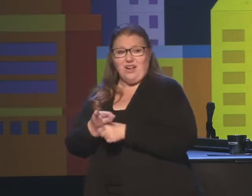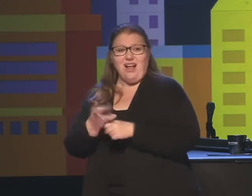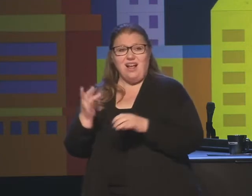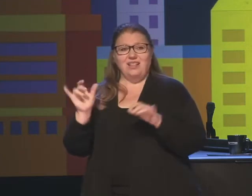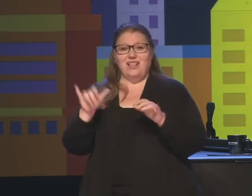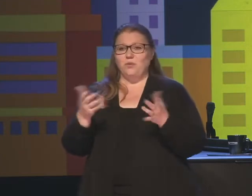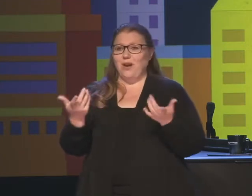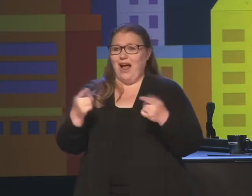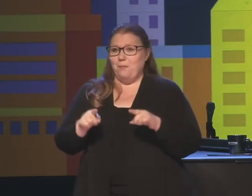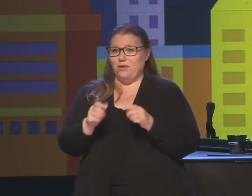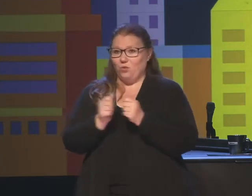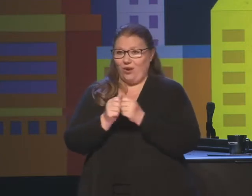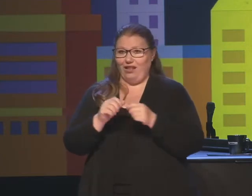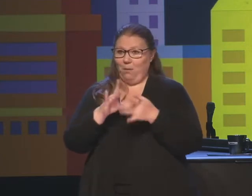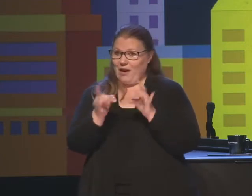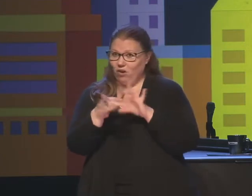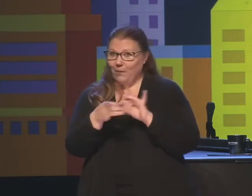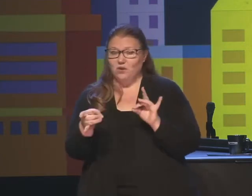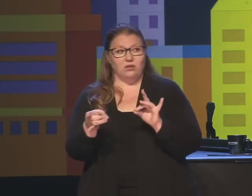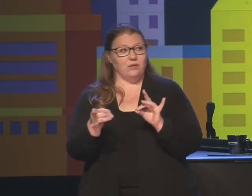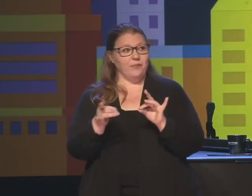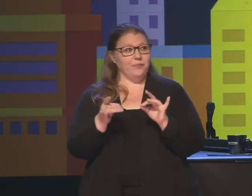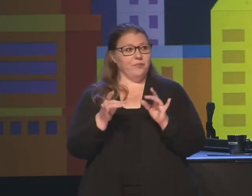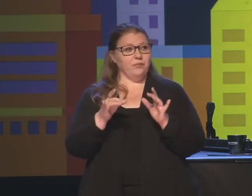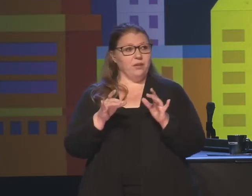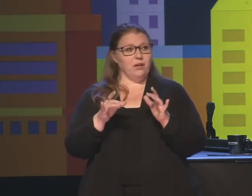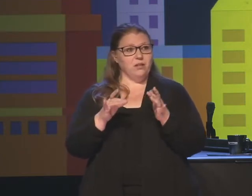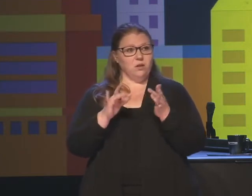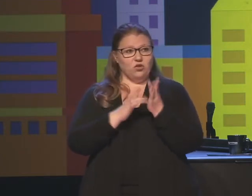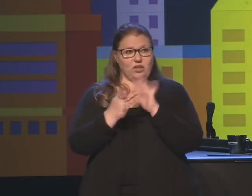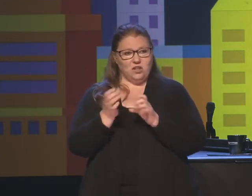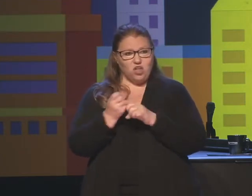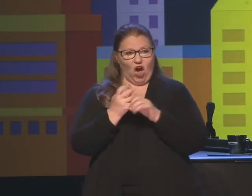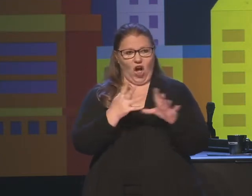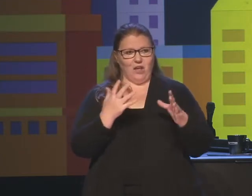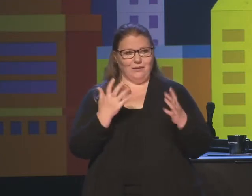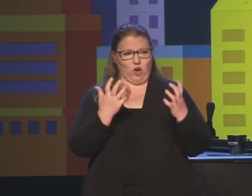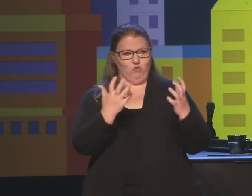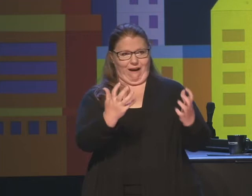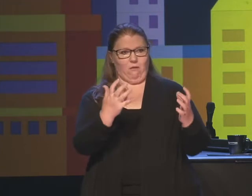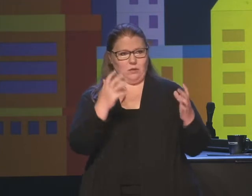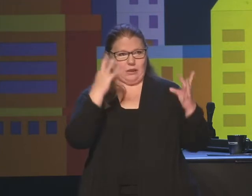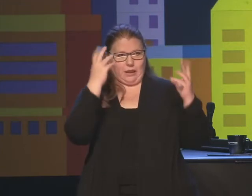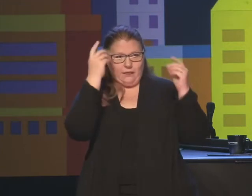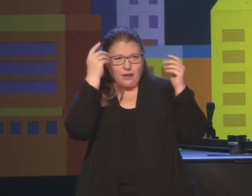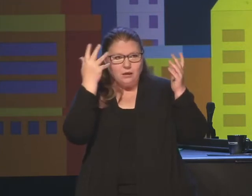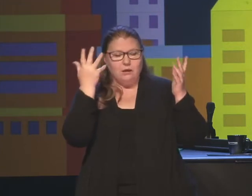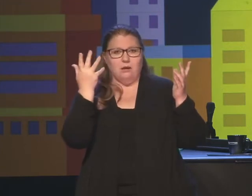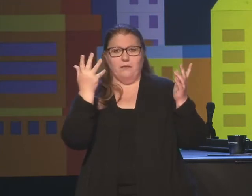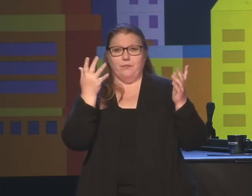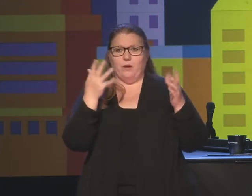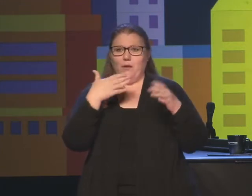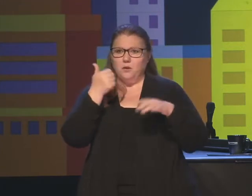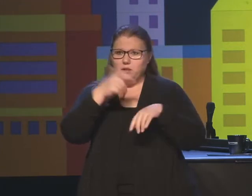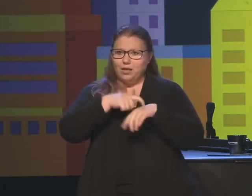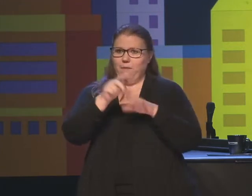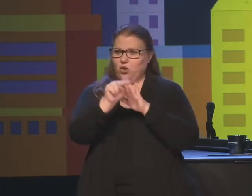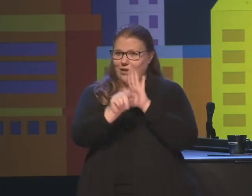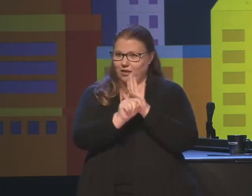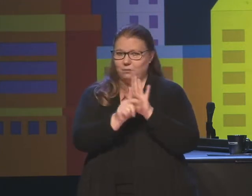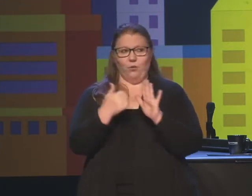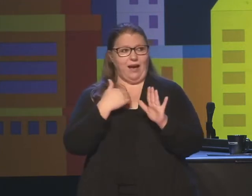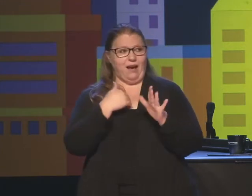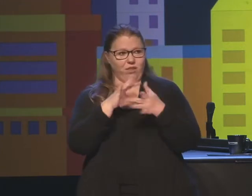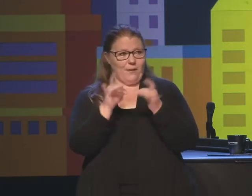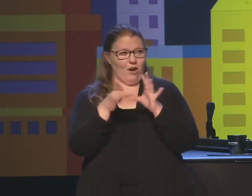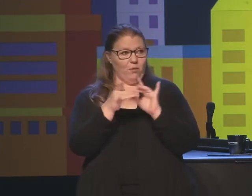with these parables. So Jesus would give a parable, get the crowd thinking. Now, most of the time in the New Testament, when we have these parables,